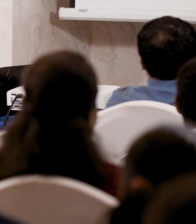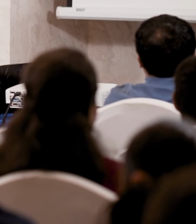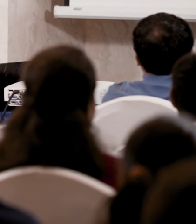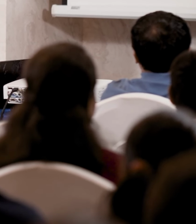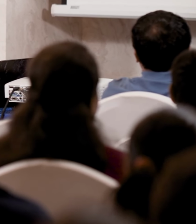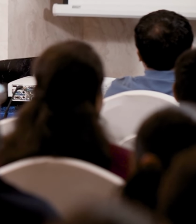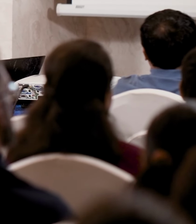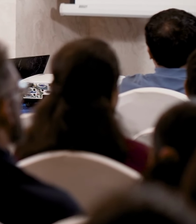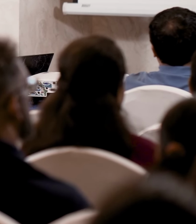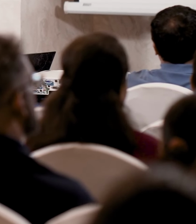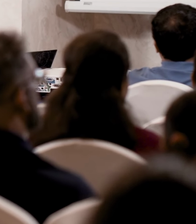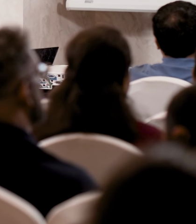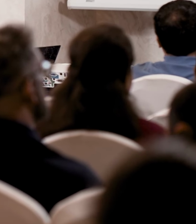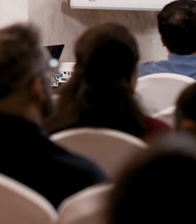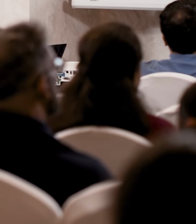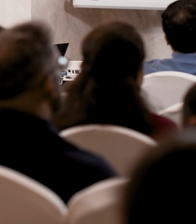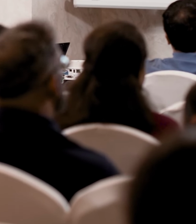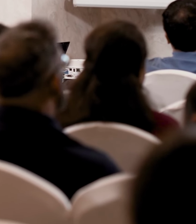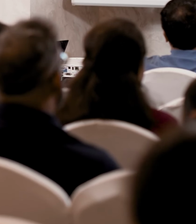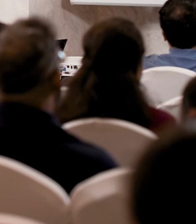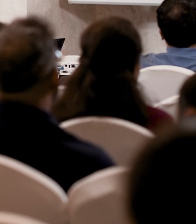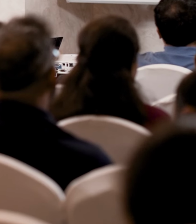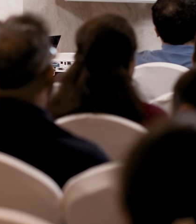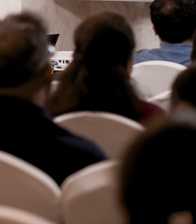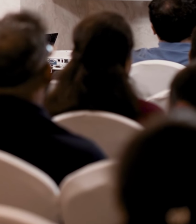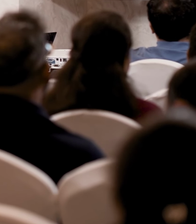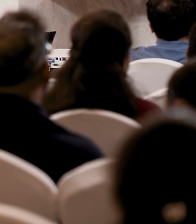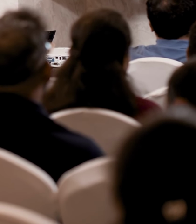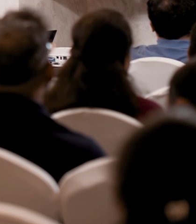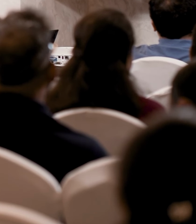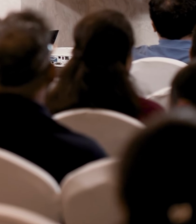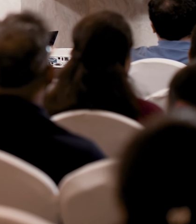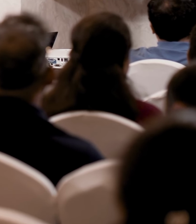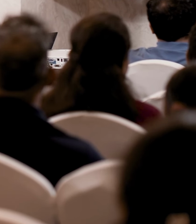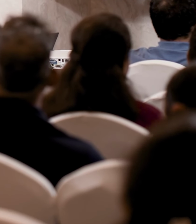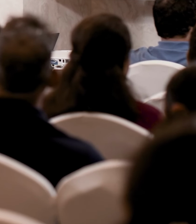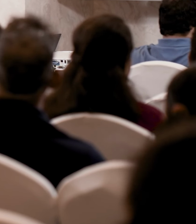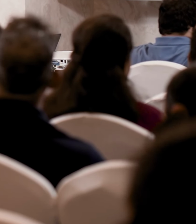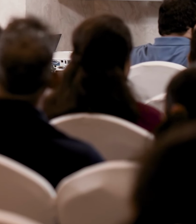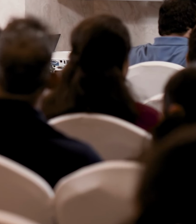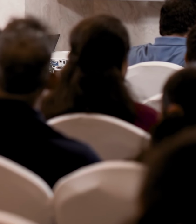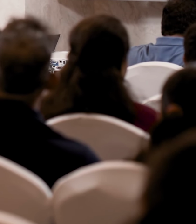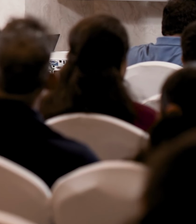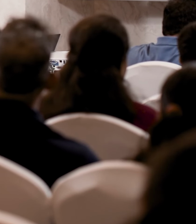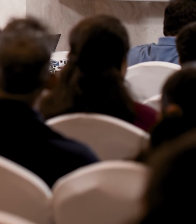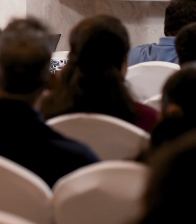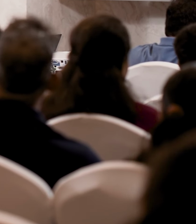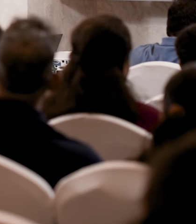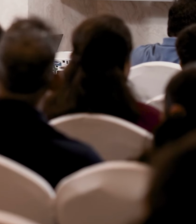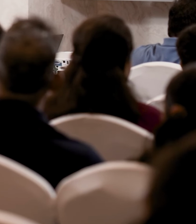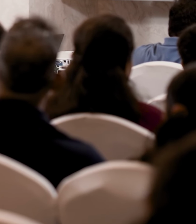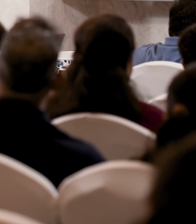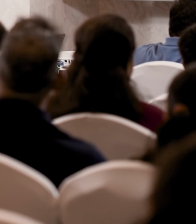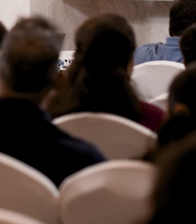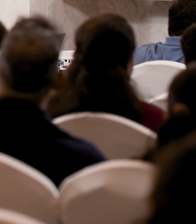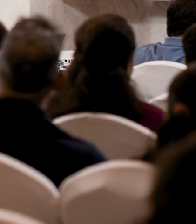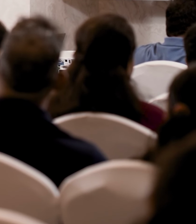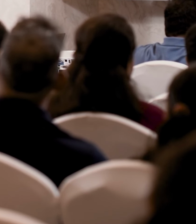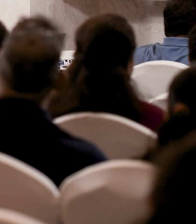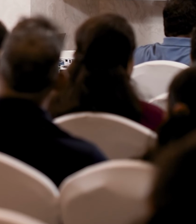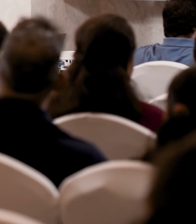right? And by this time, I had already completed a master's from BITS I was already working, but I had no clue even how